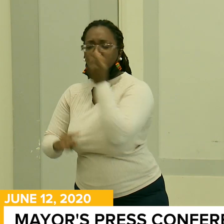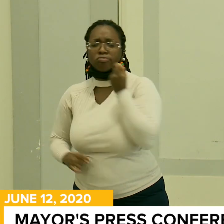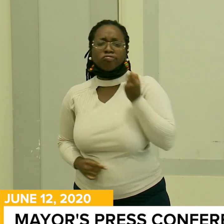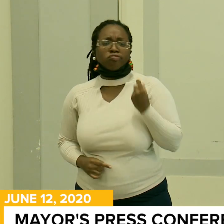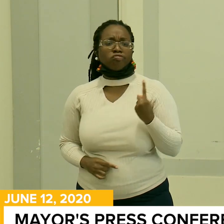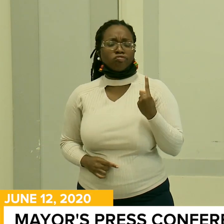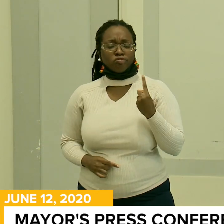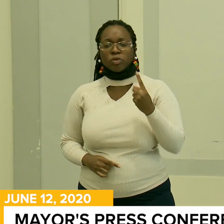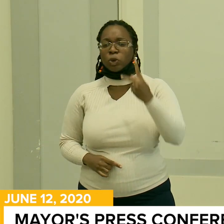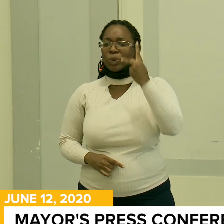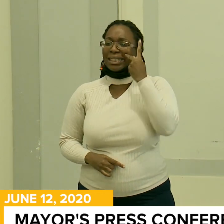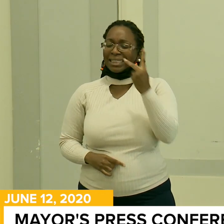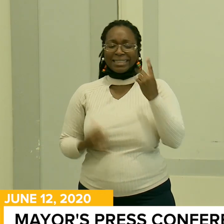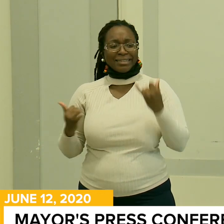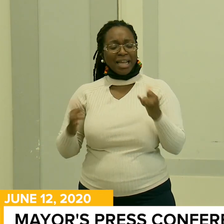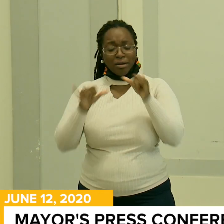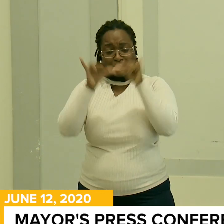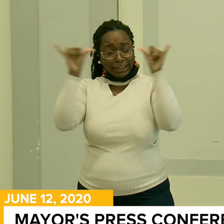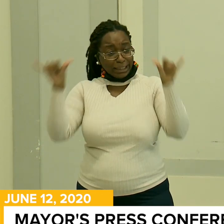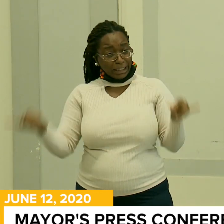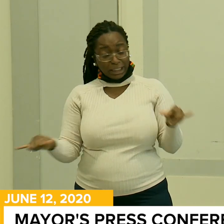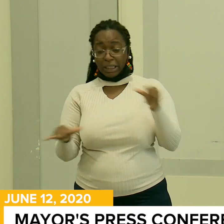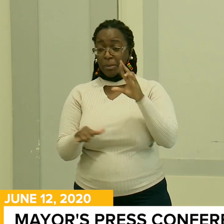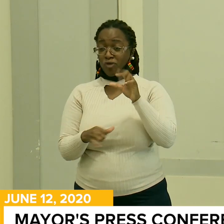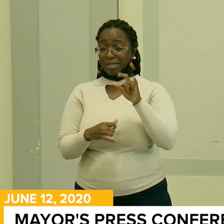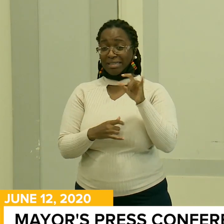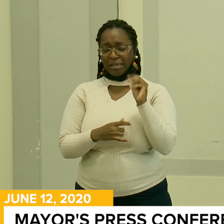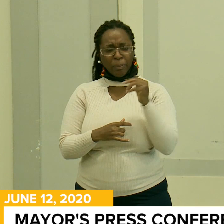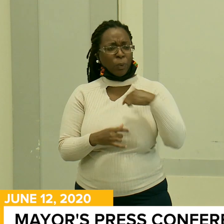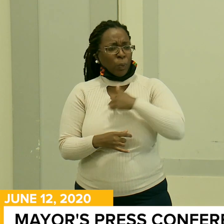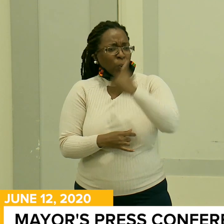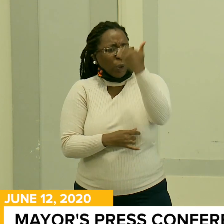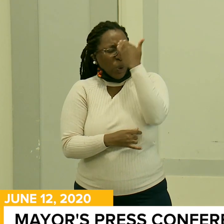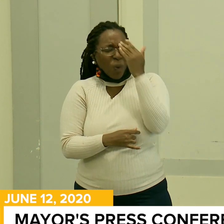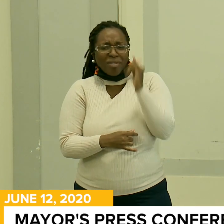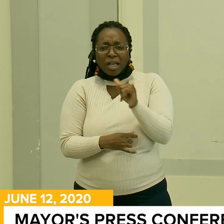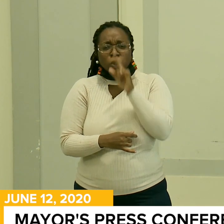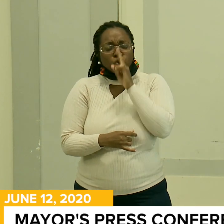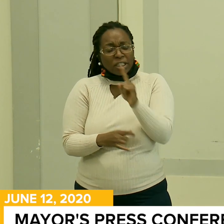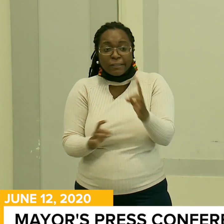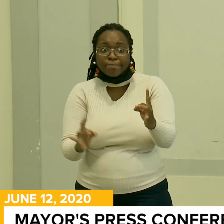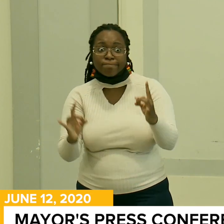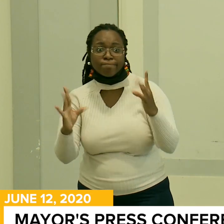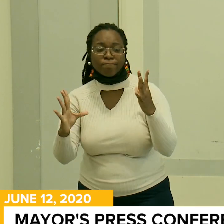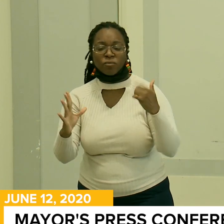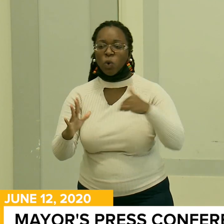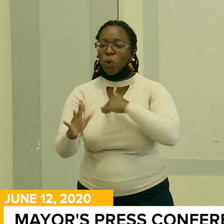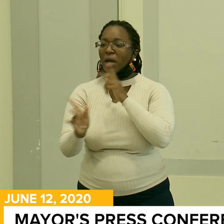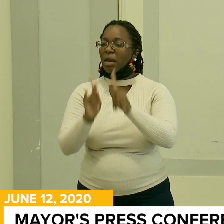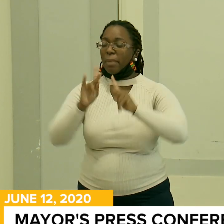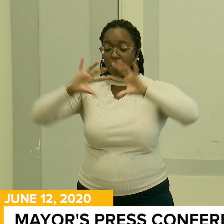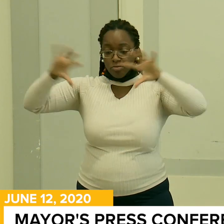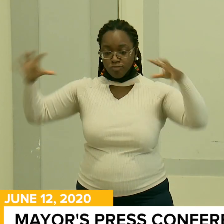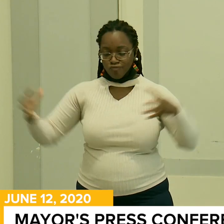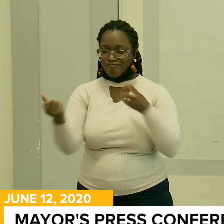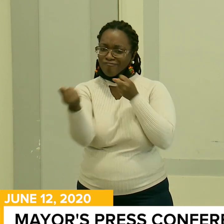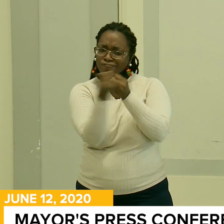systemic racism can and should be viewed as a public health crisis that only through activism can we as a country